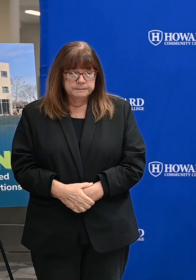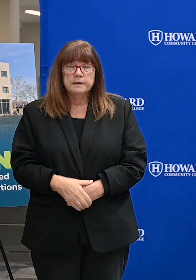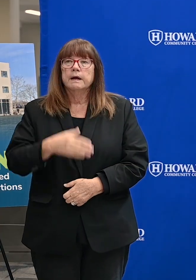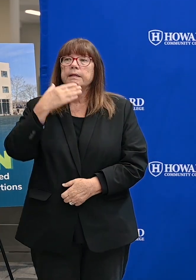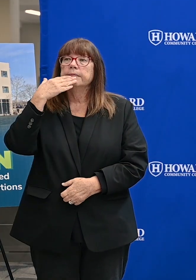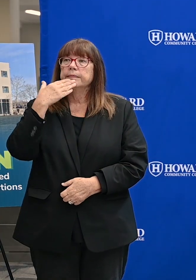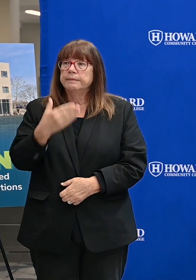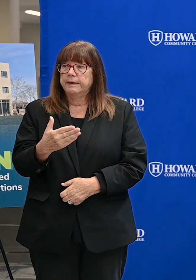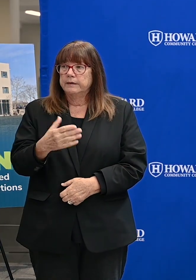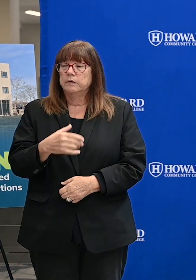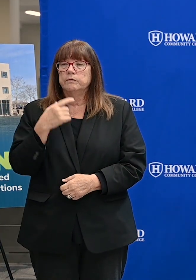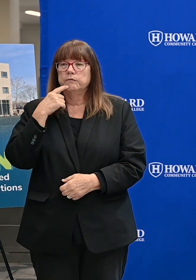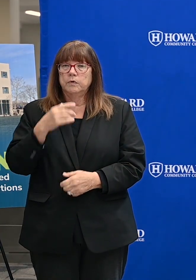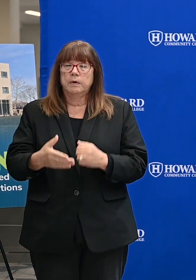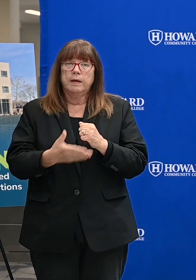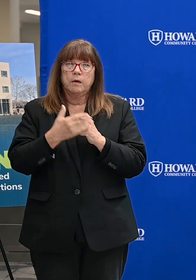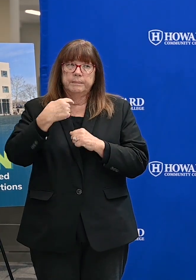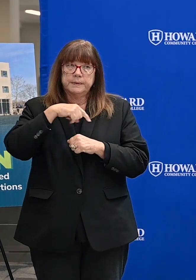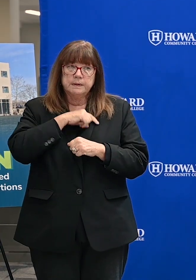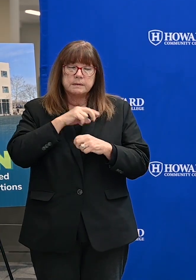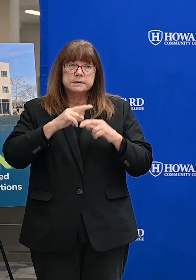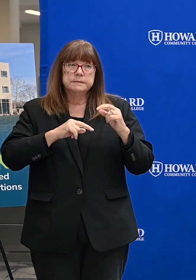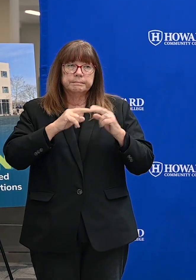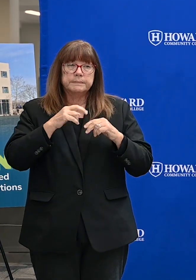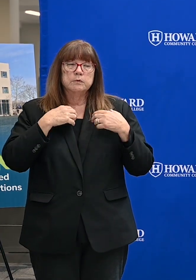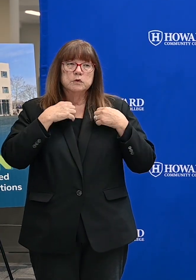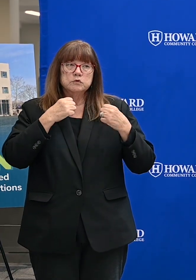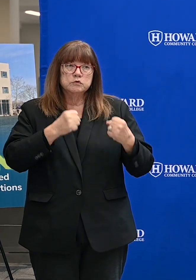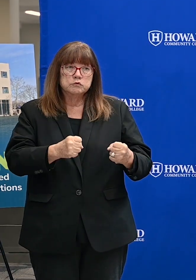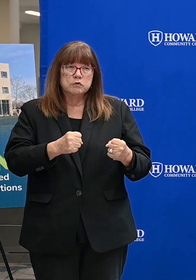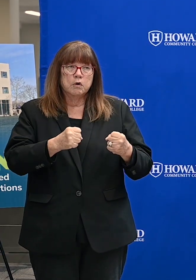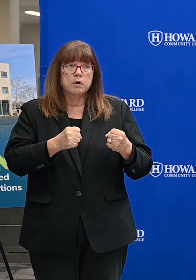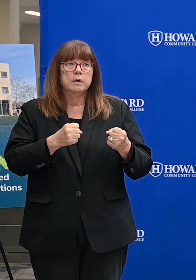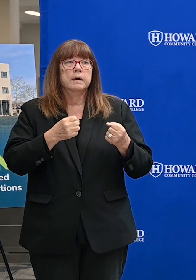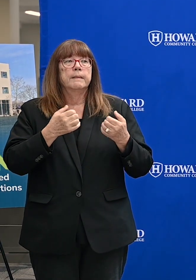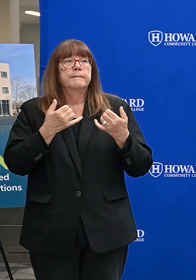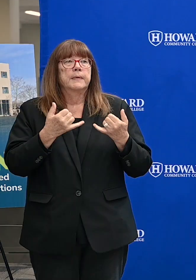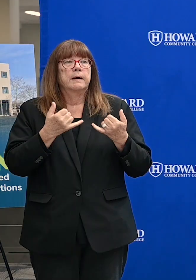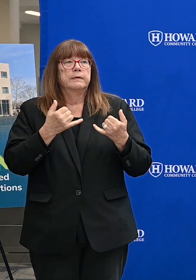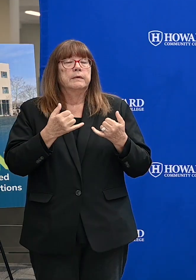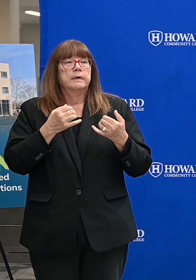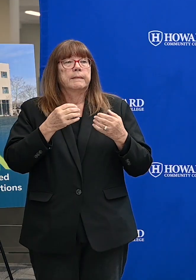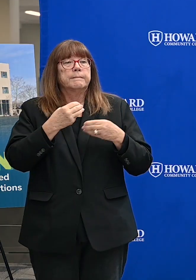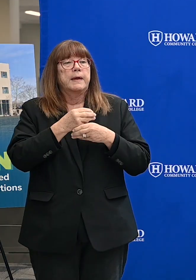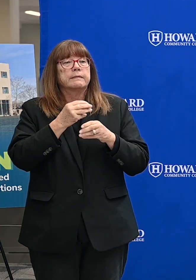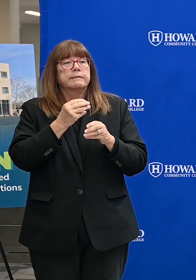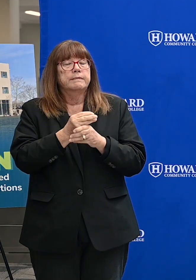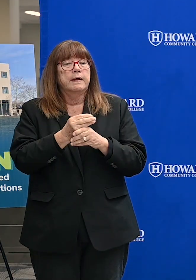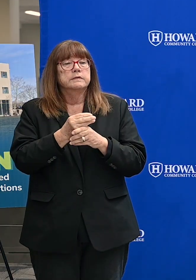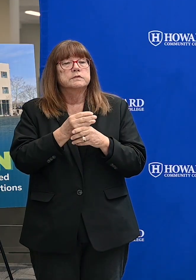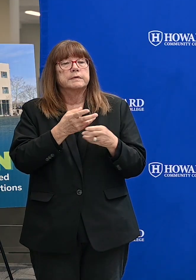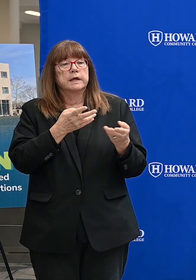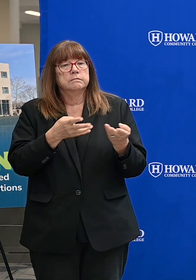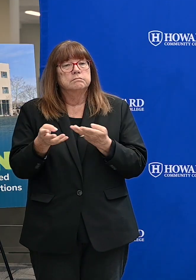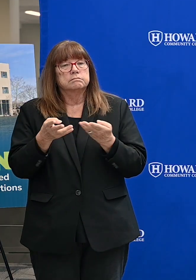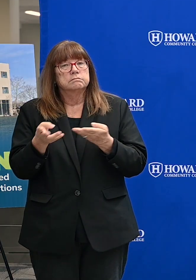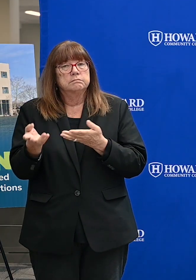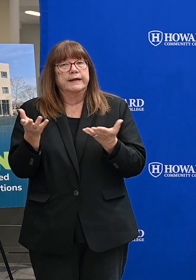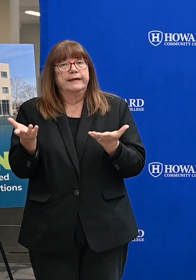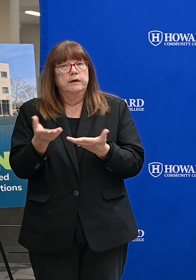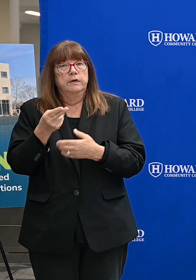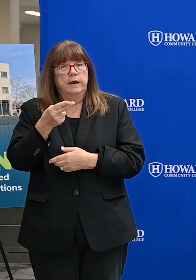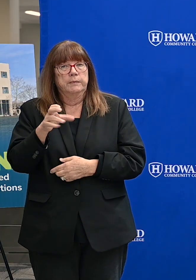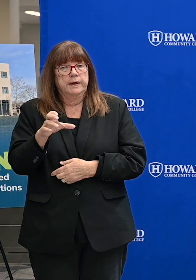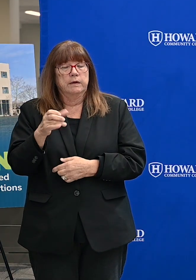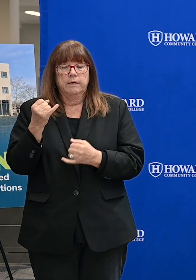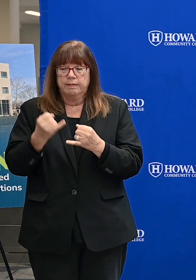Thank you, Mr. Chow, for helping us build a strong, modern manufacturing pipeline right here in Howard County. And last but